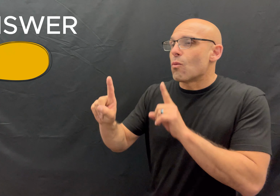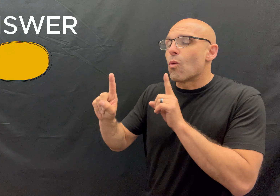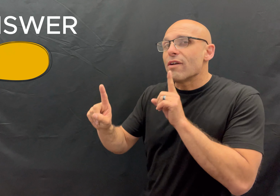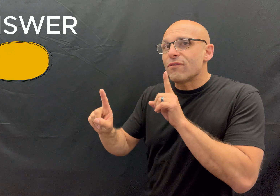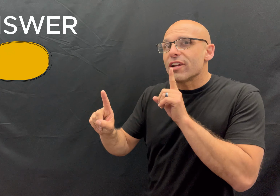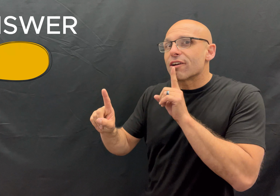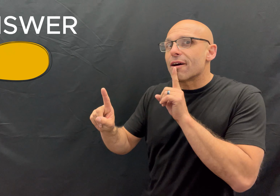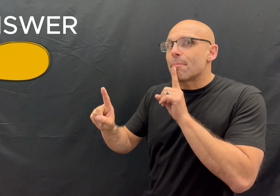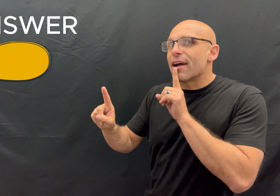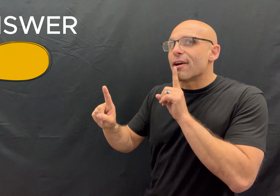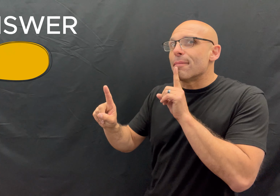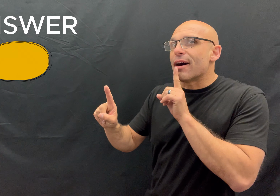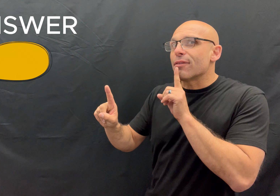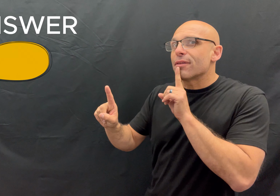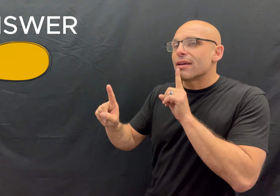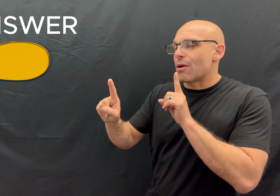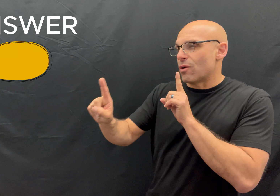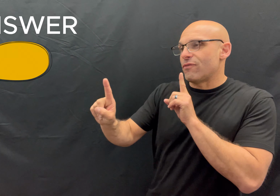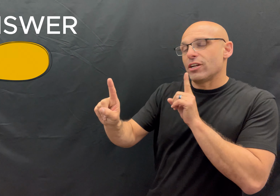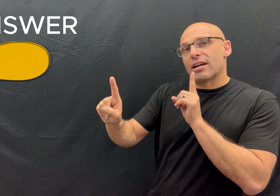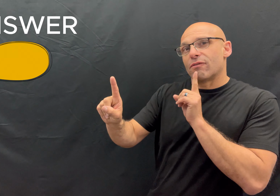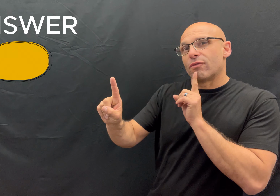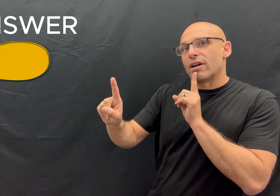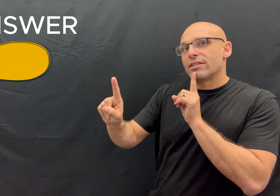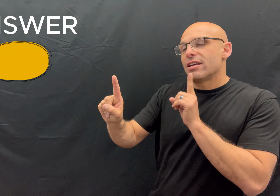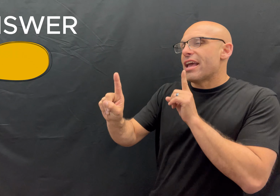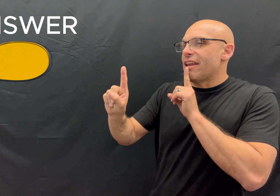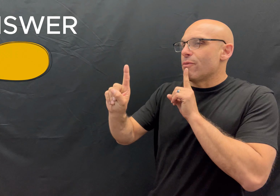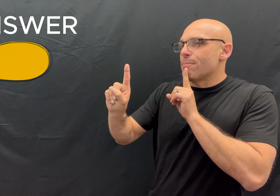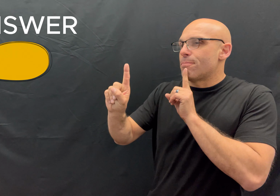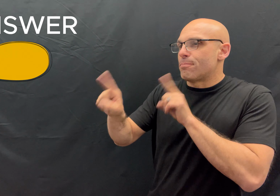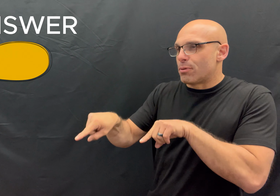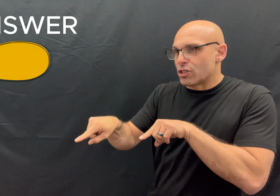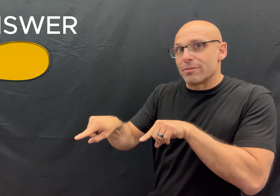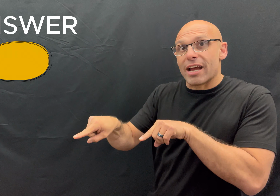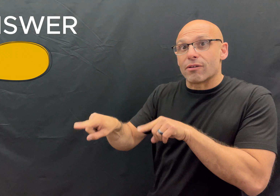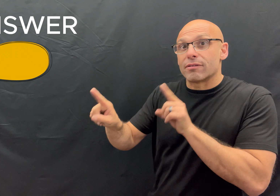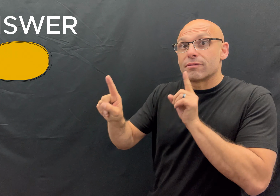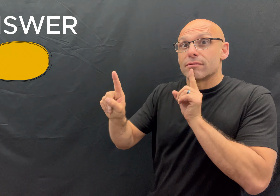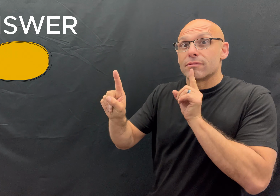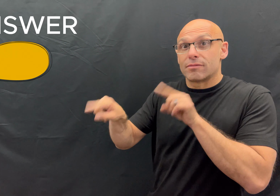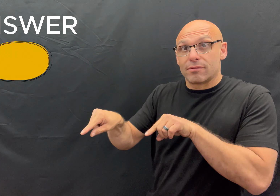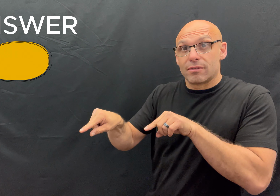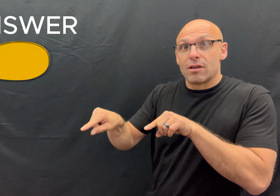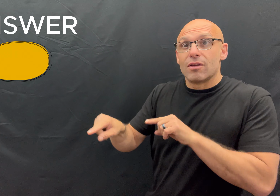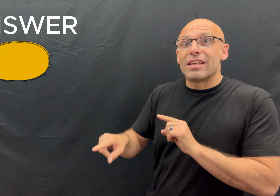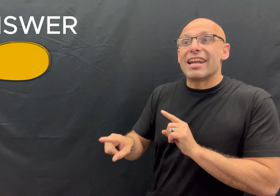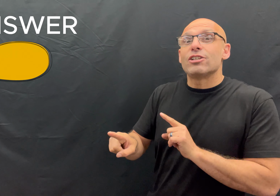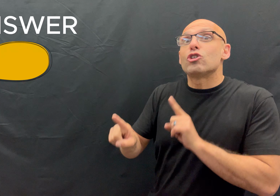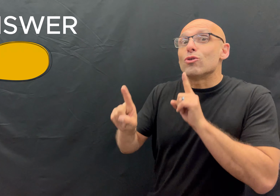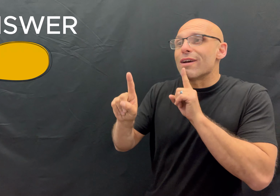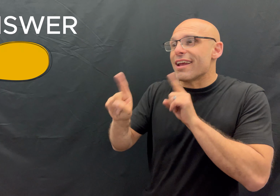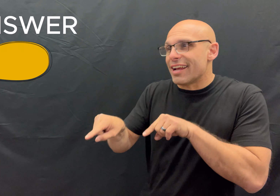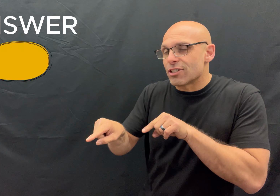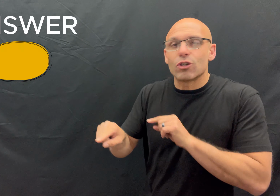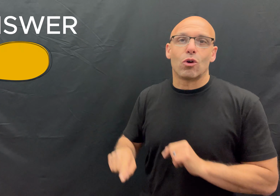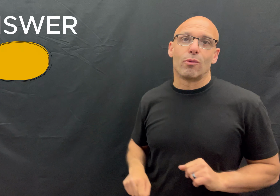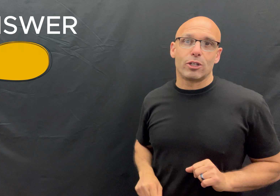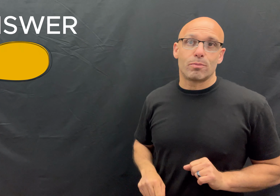one finger up by our mouth and one finger out in front, and then we push them down. That is to answer or